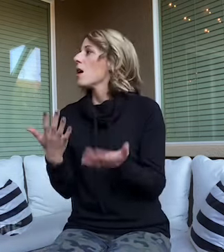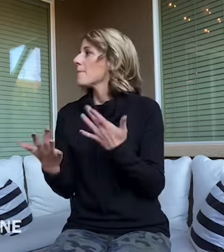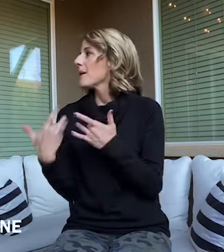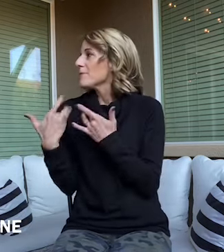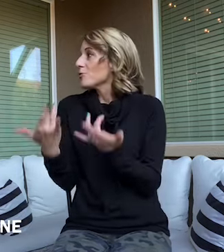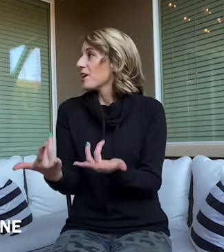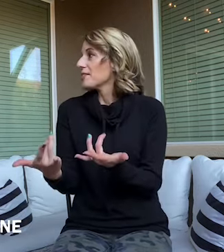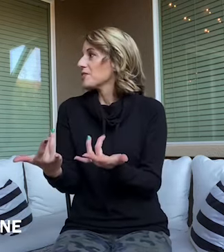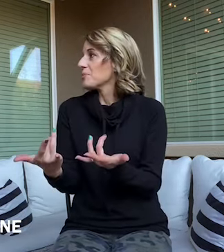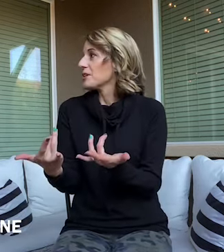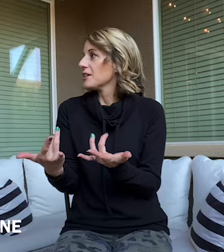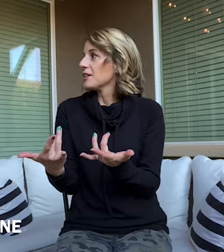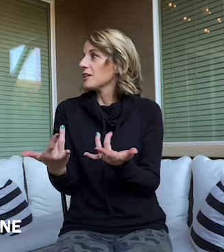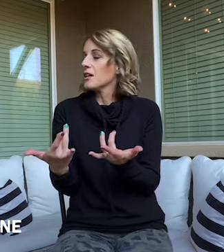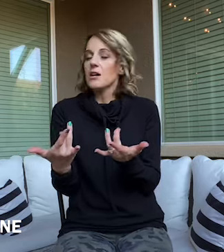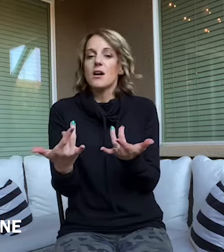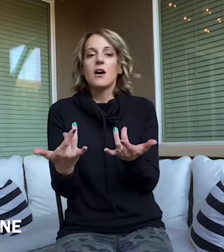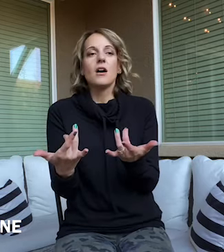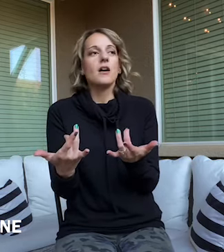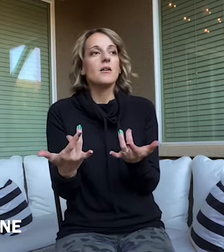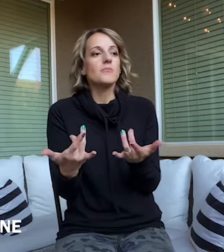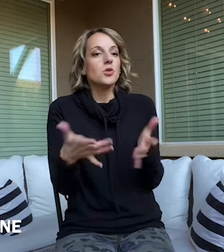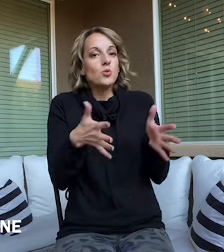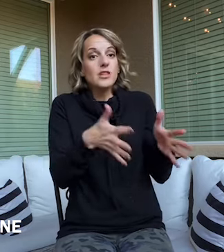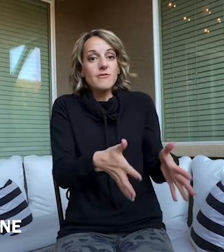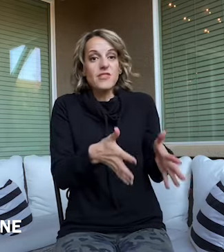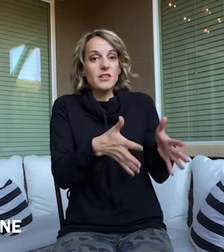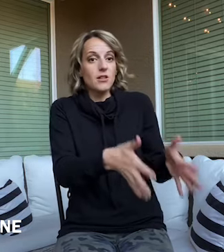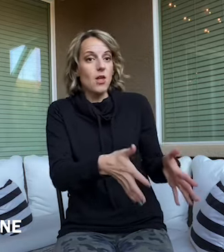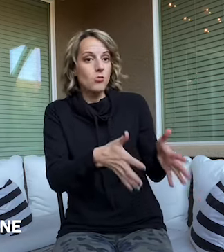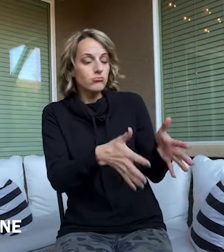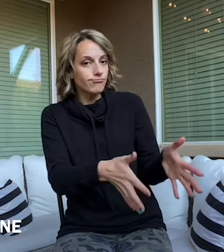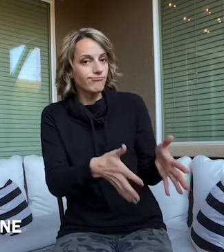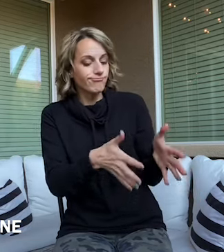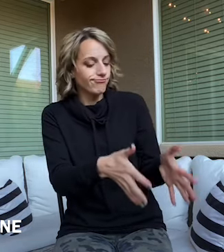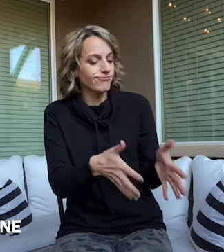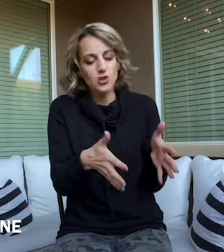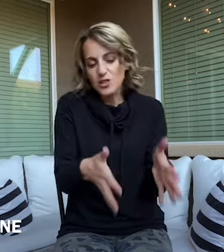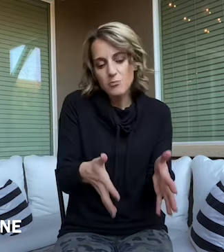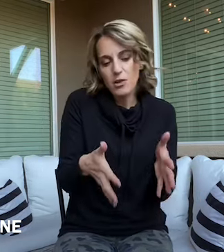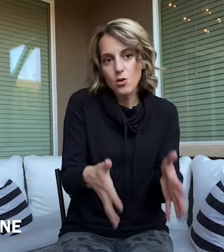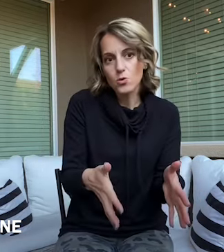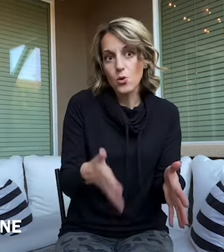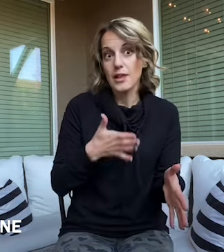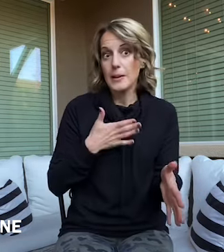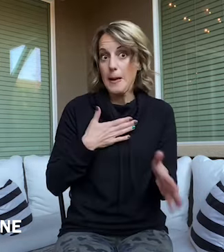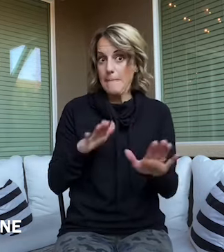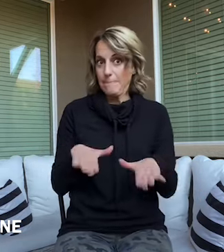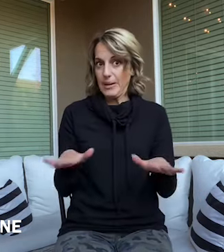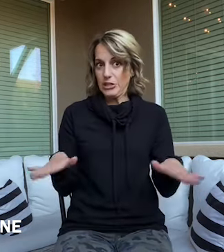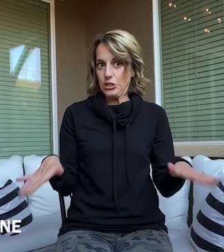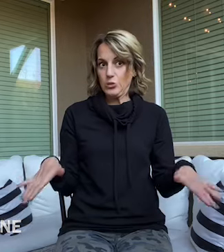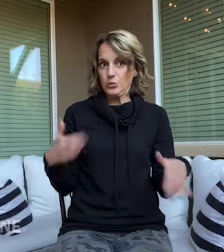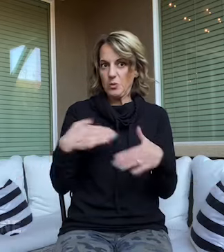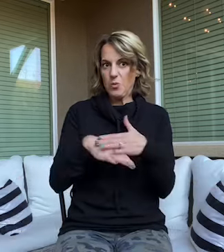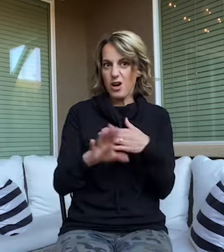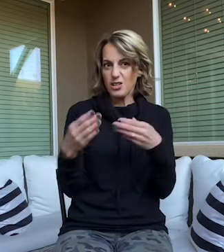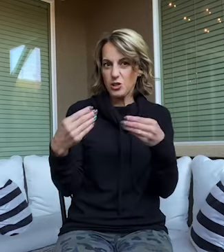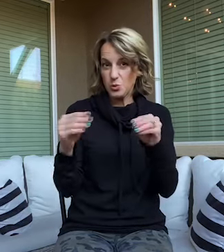Maybe you tend to be, you leave things alone. You leave them alone, or like my children, we walk into a